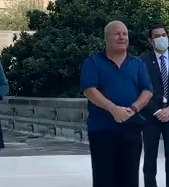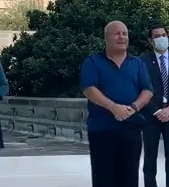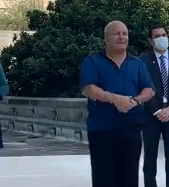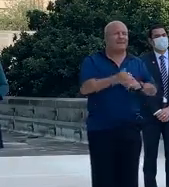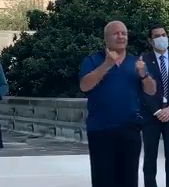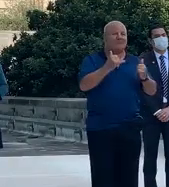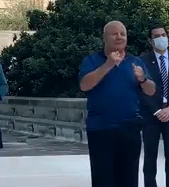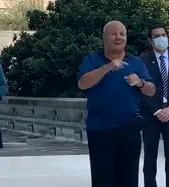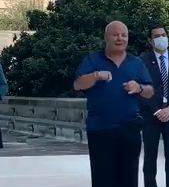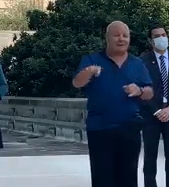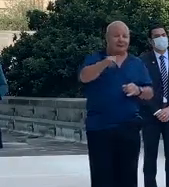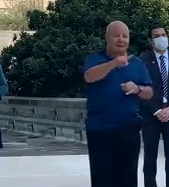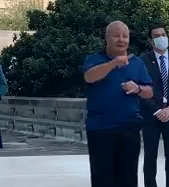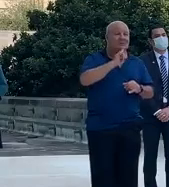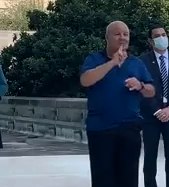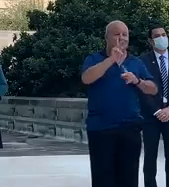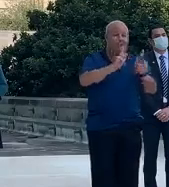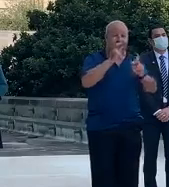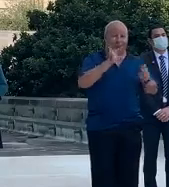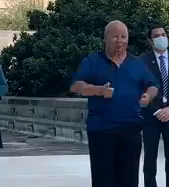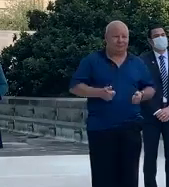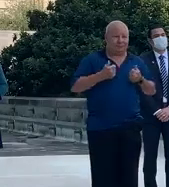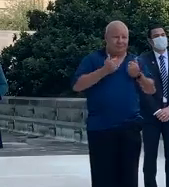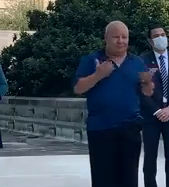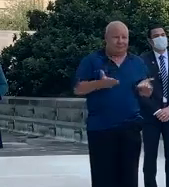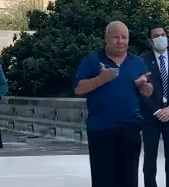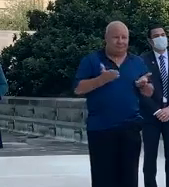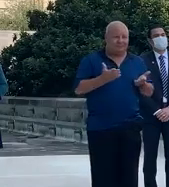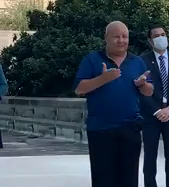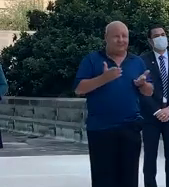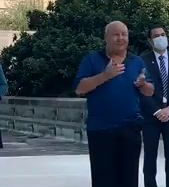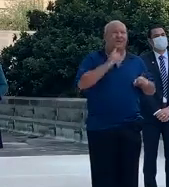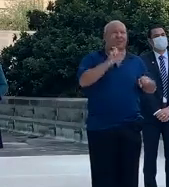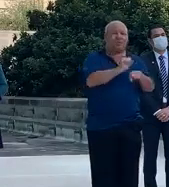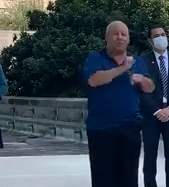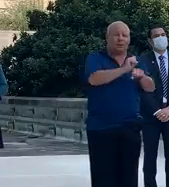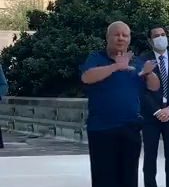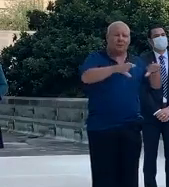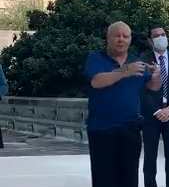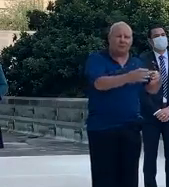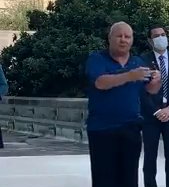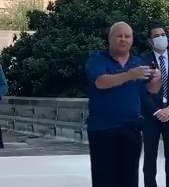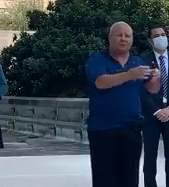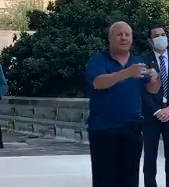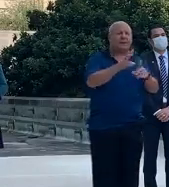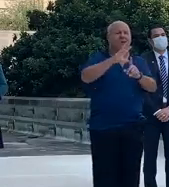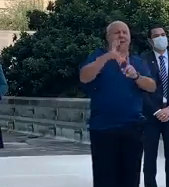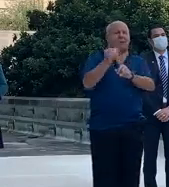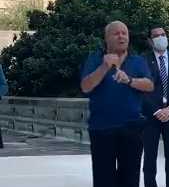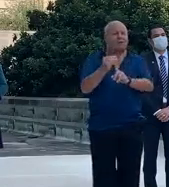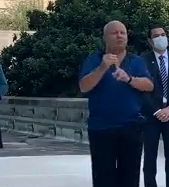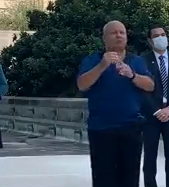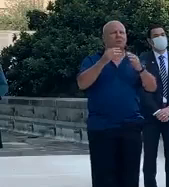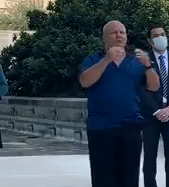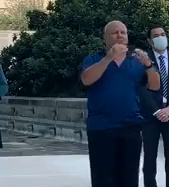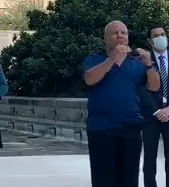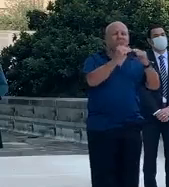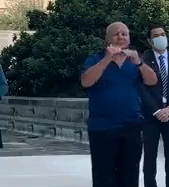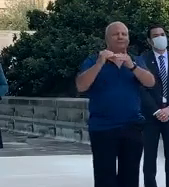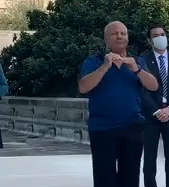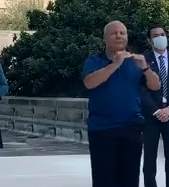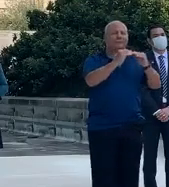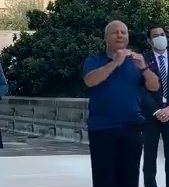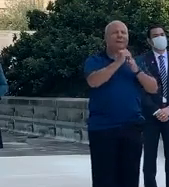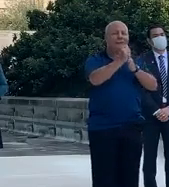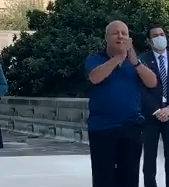you are residents, our workforce, our culture bearers, our